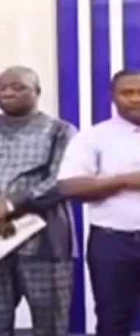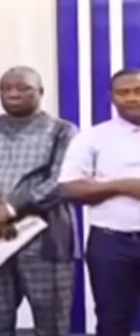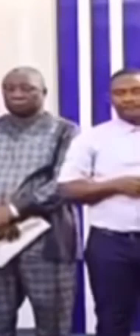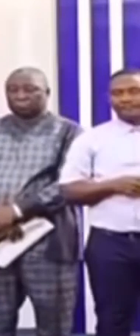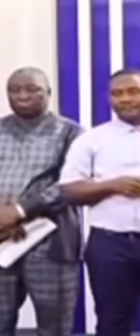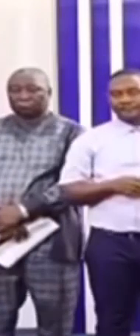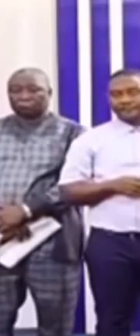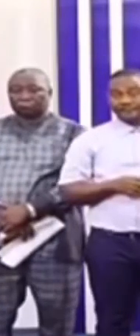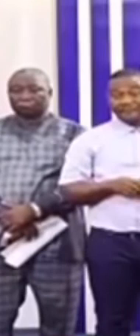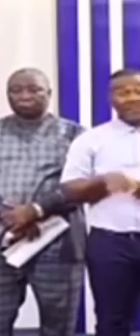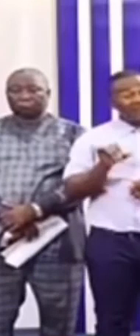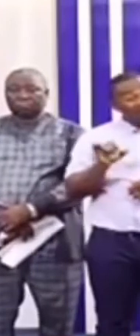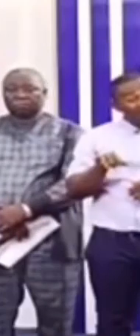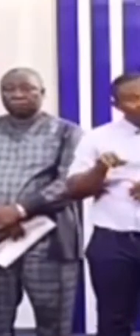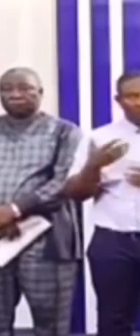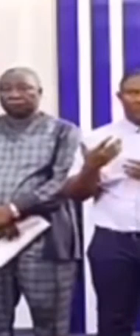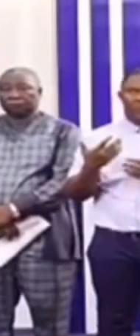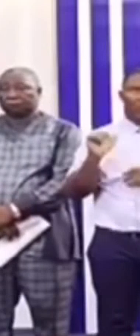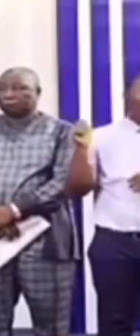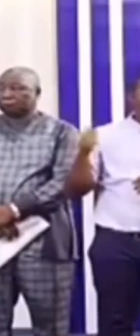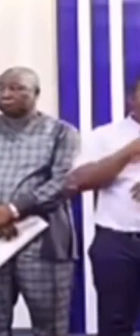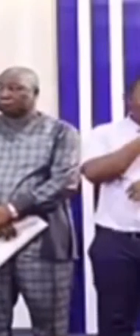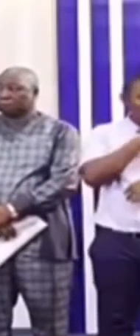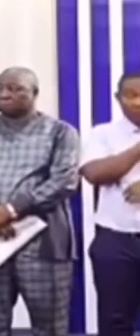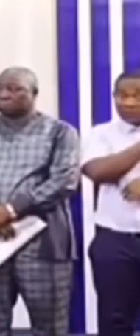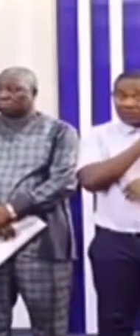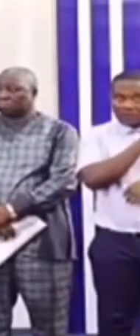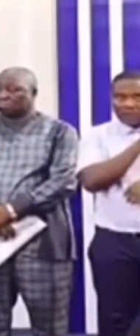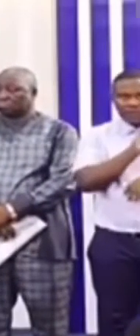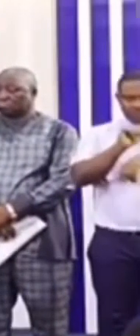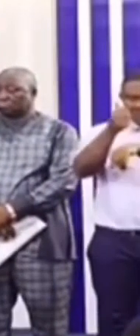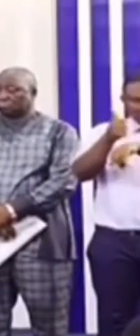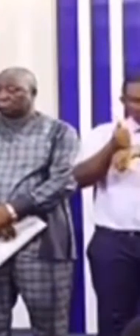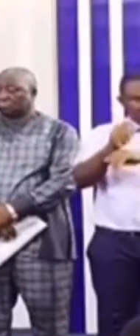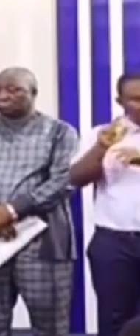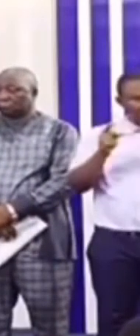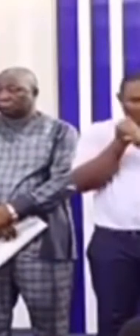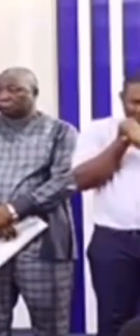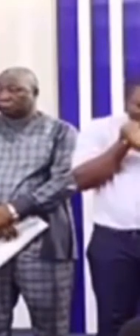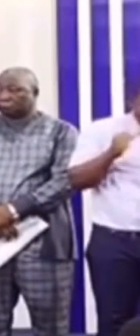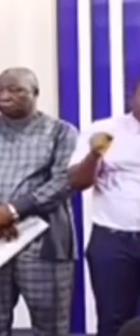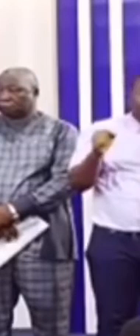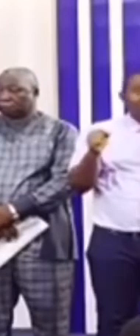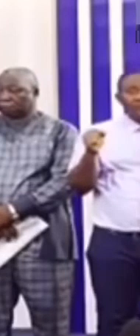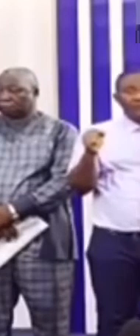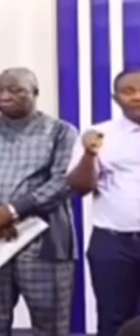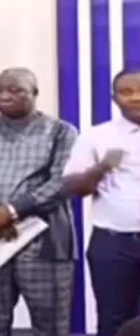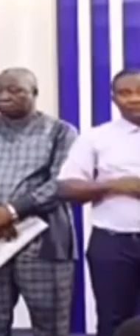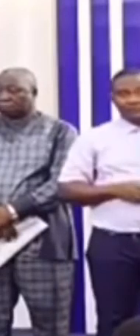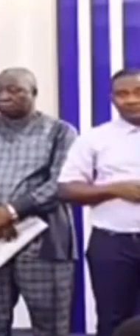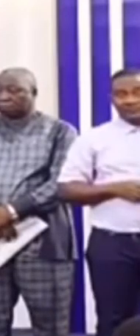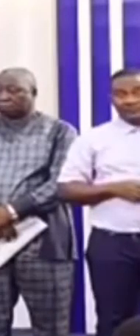This is something that we have instructed all our facilities to institute to ensure that people are feel safe going to those facilities, and people who are